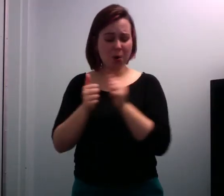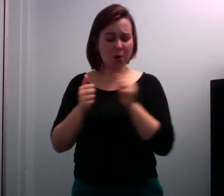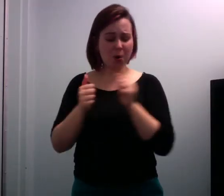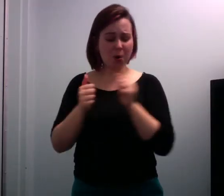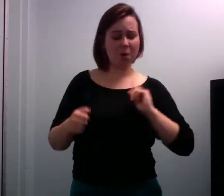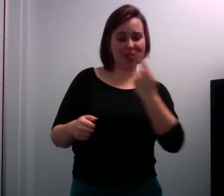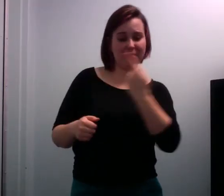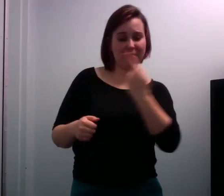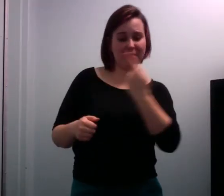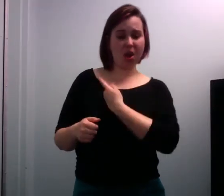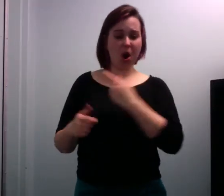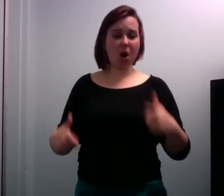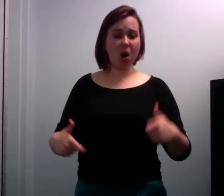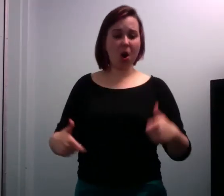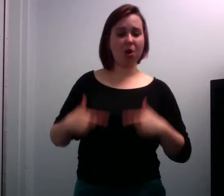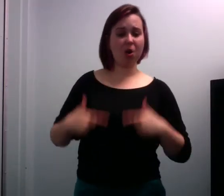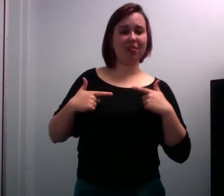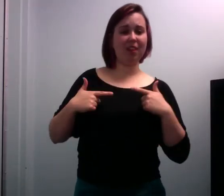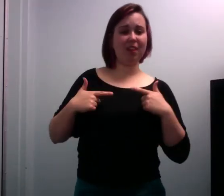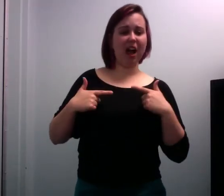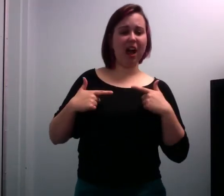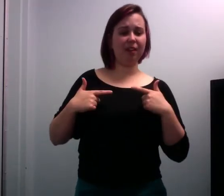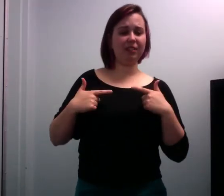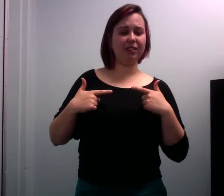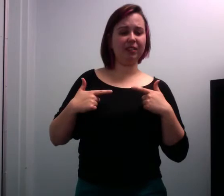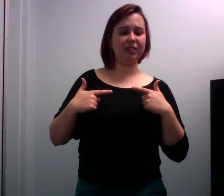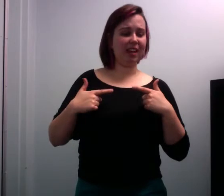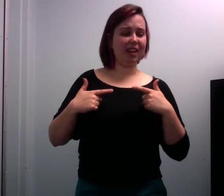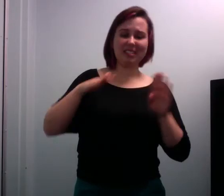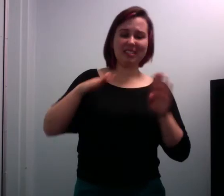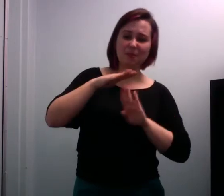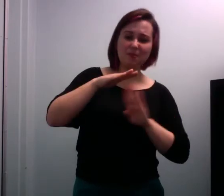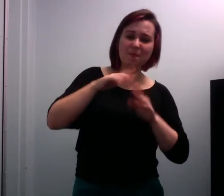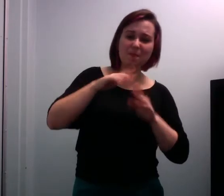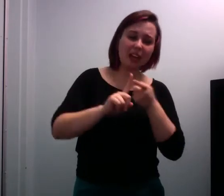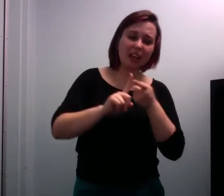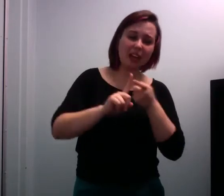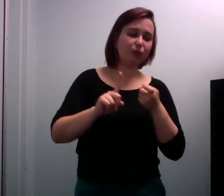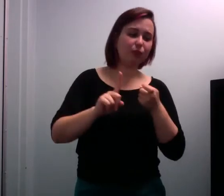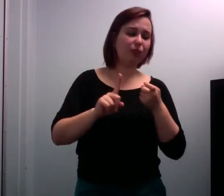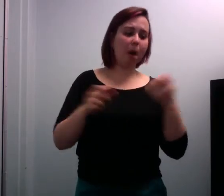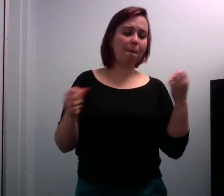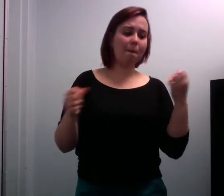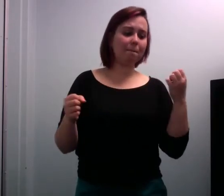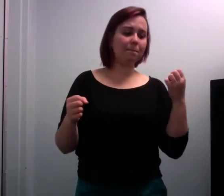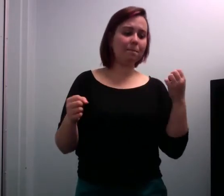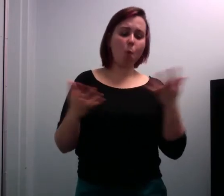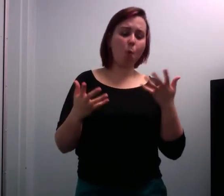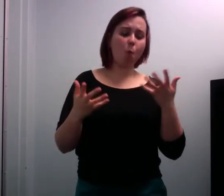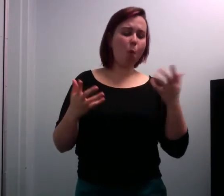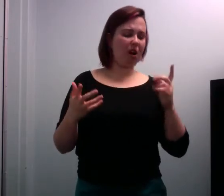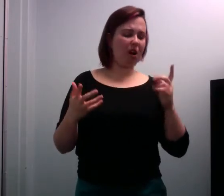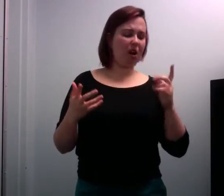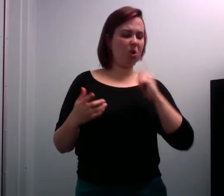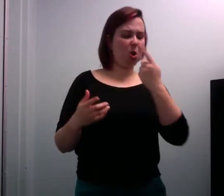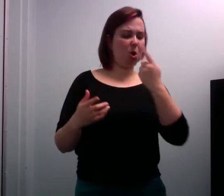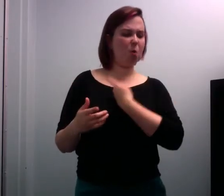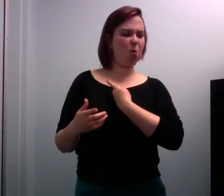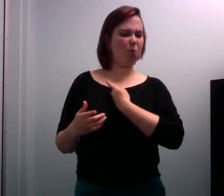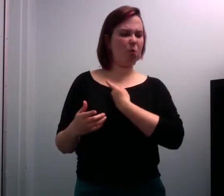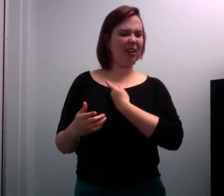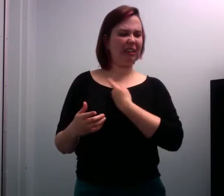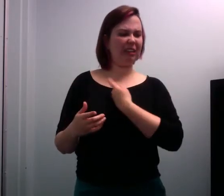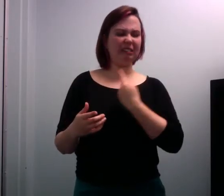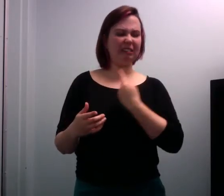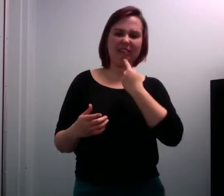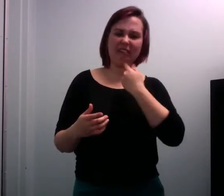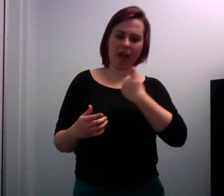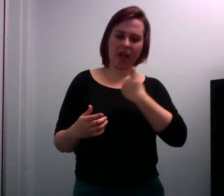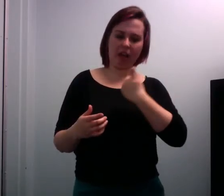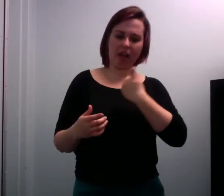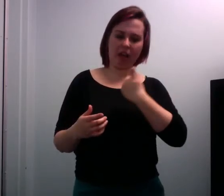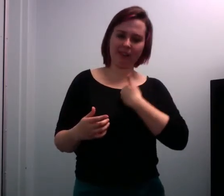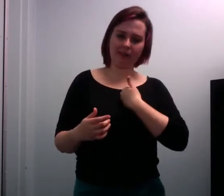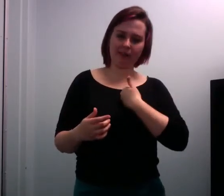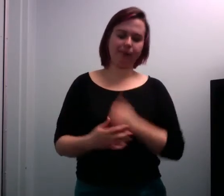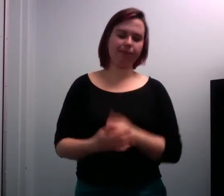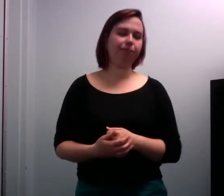ourselves. You see, the man laying bricks performs the very same task as the man who is building